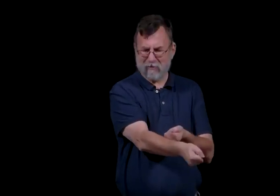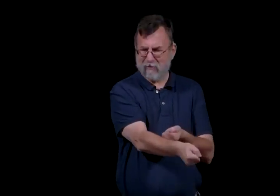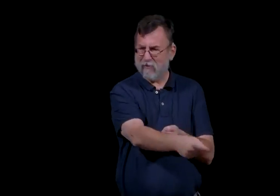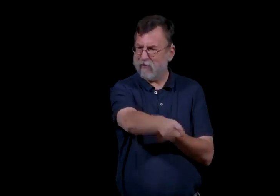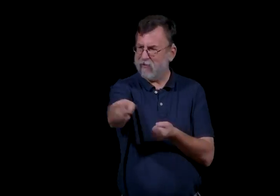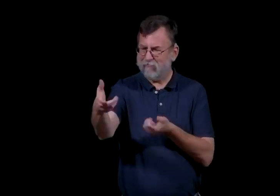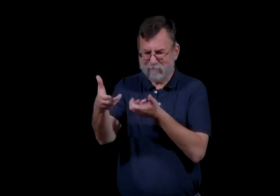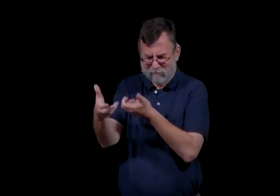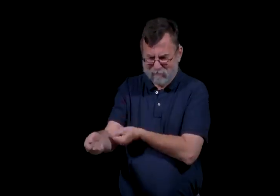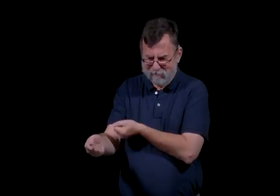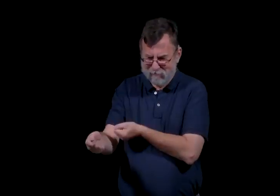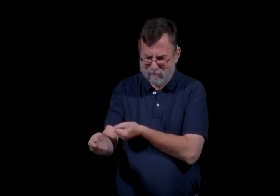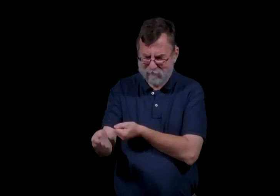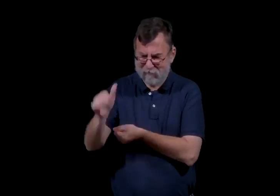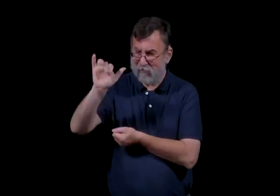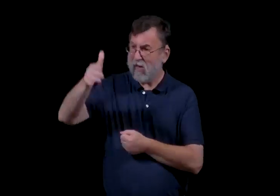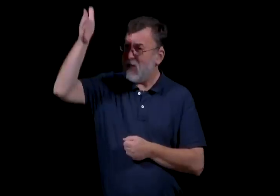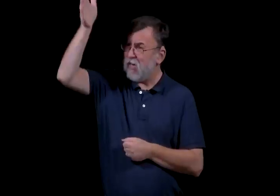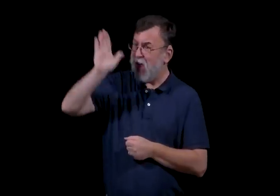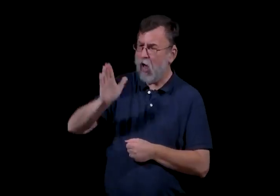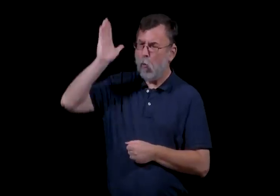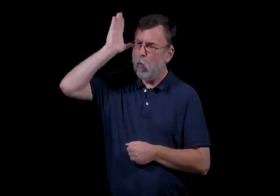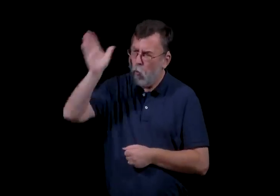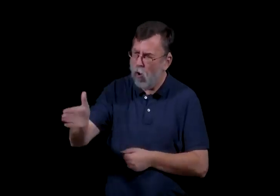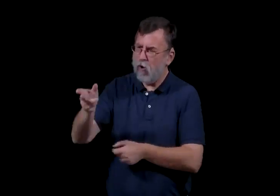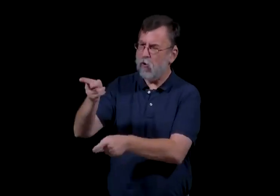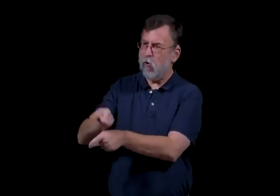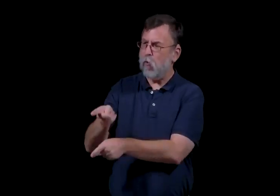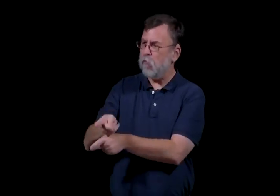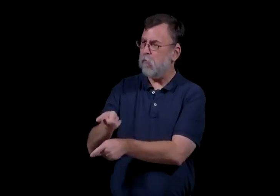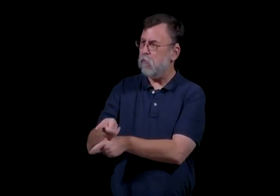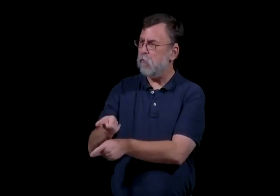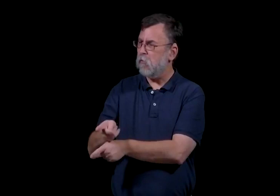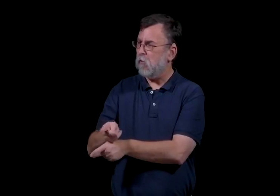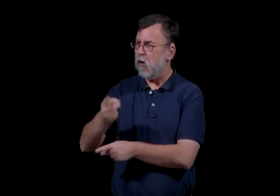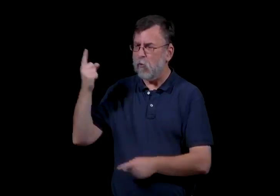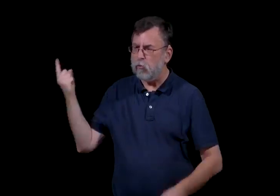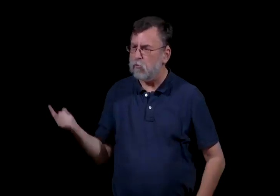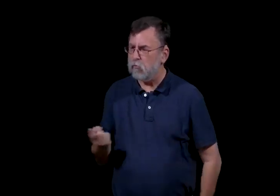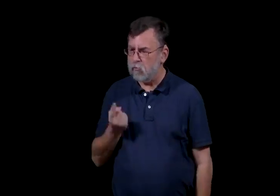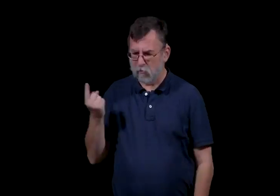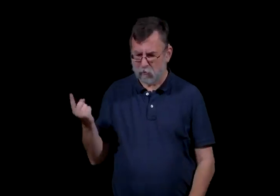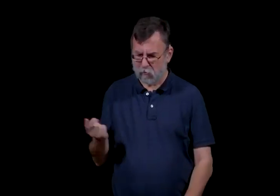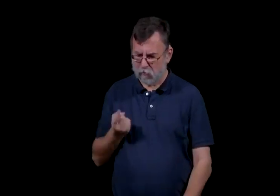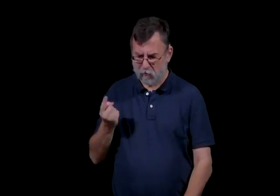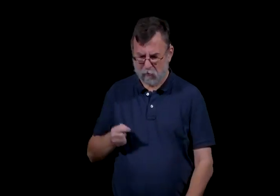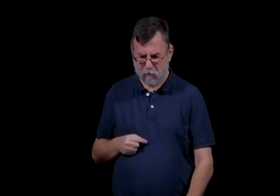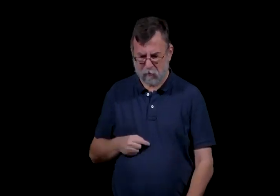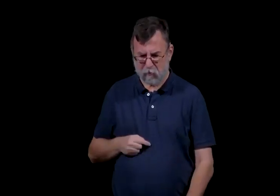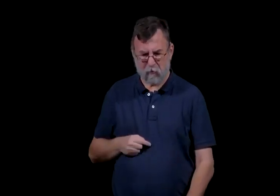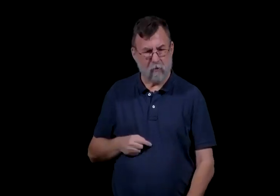And we can be confident and trust that God will take care of us always.